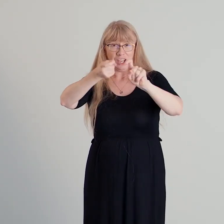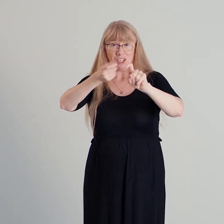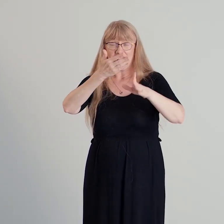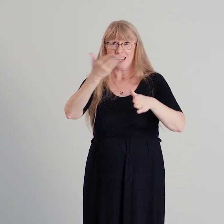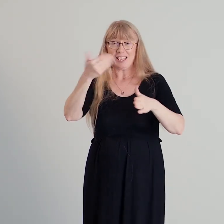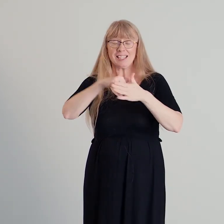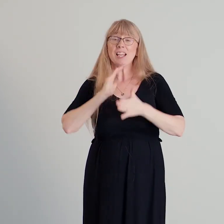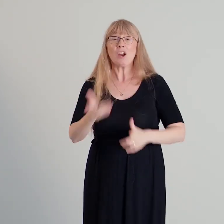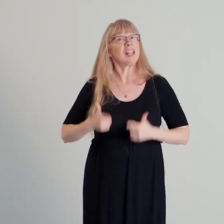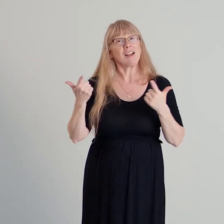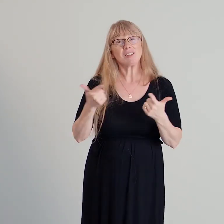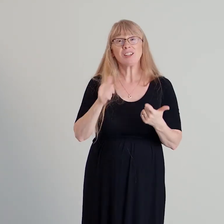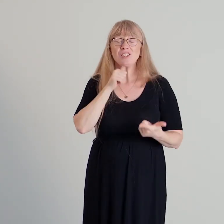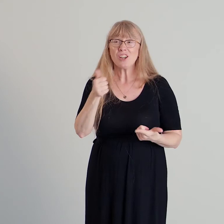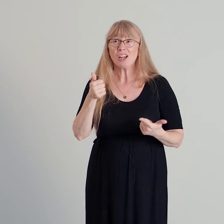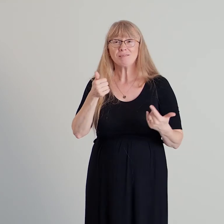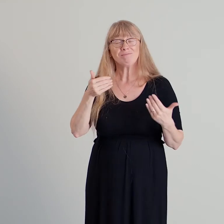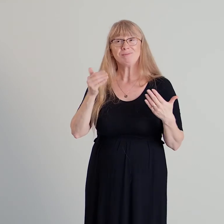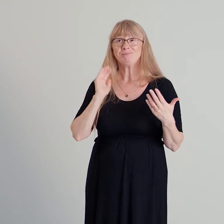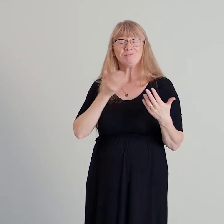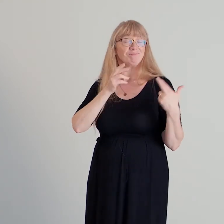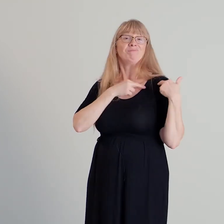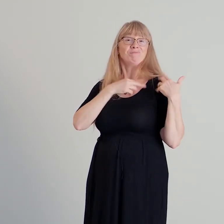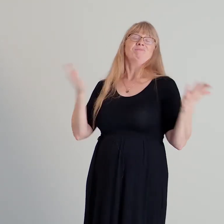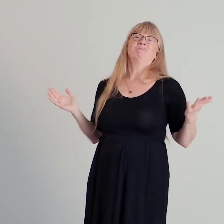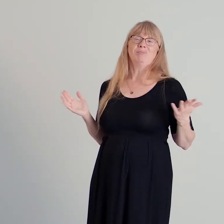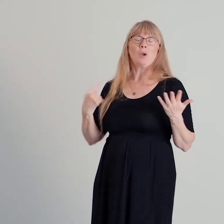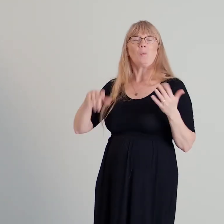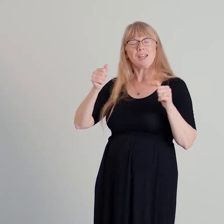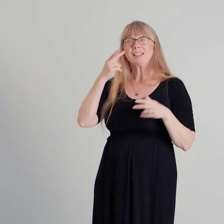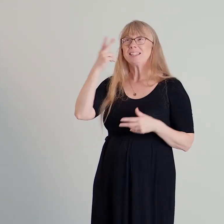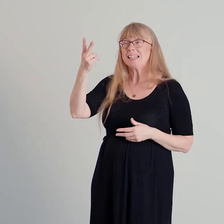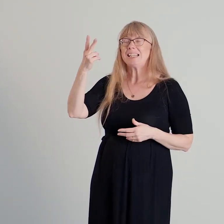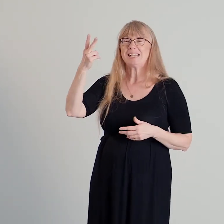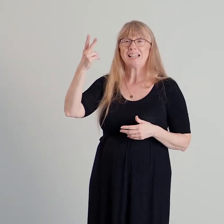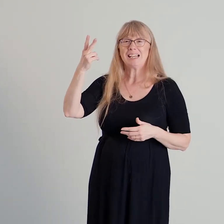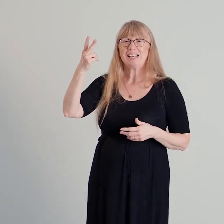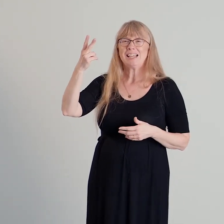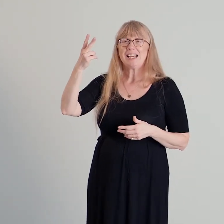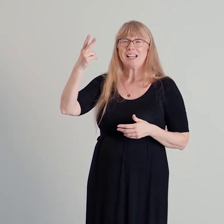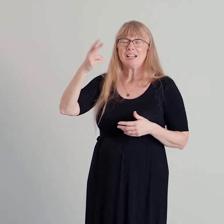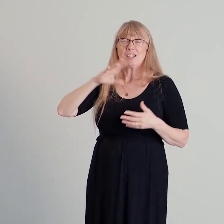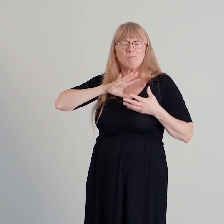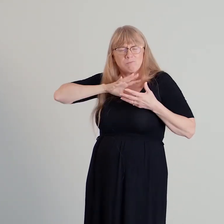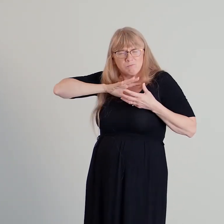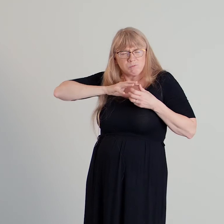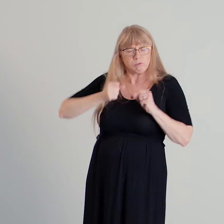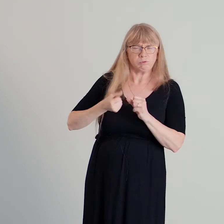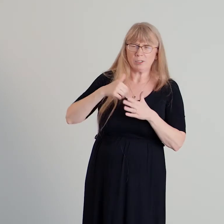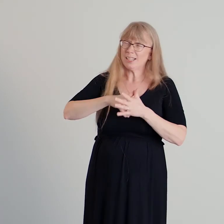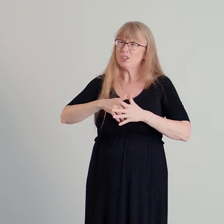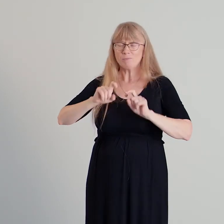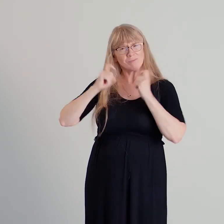life are not just on us, that we're able to see that we have a grief in our sin or